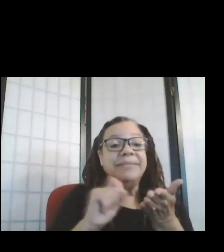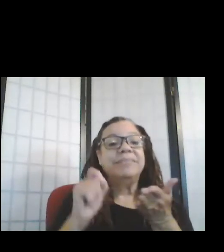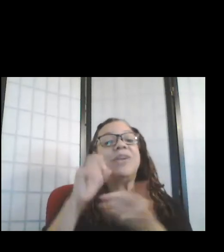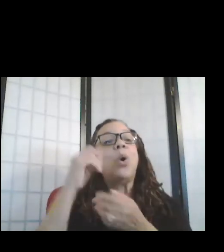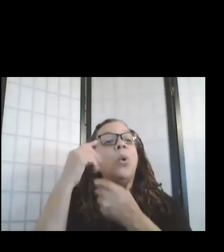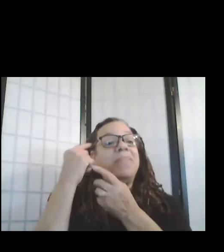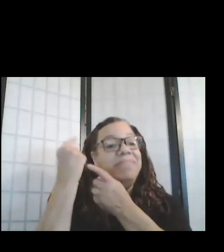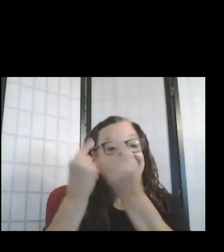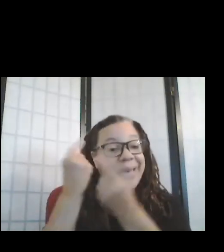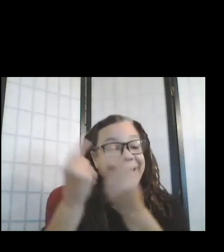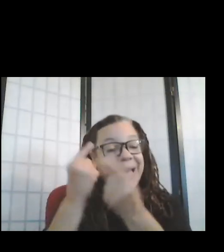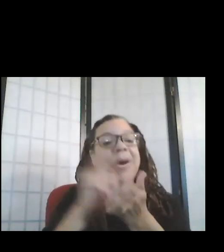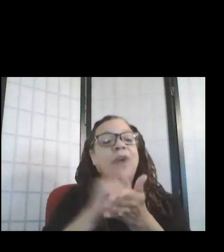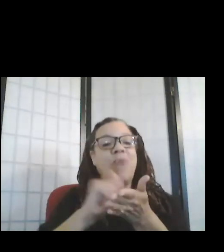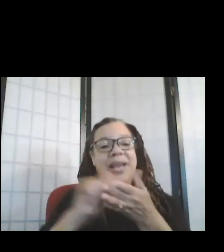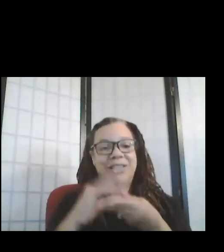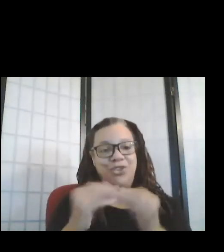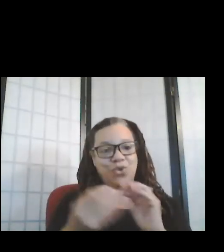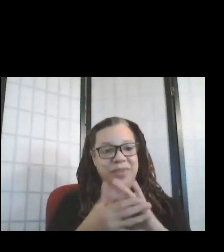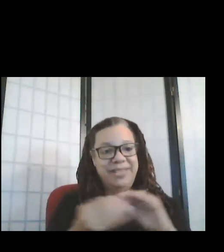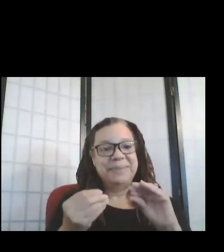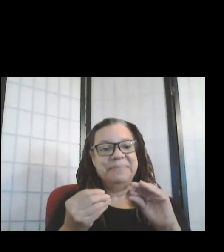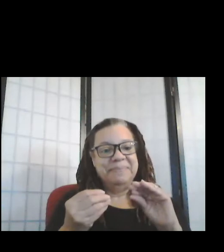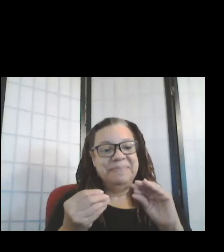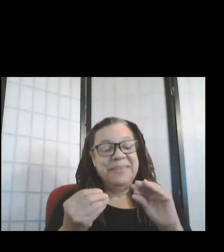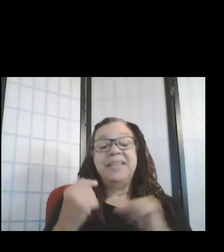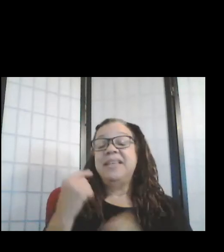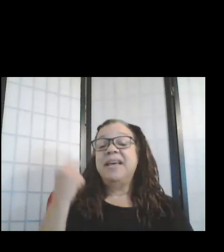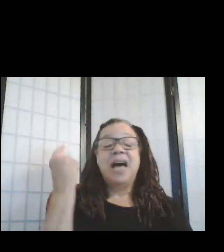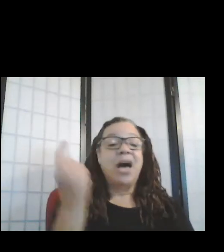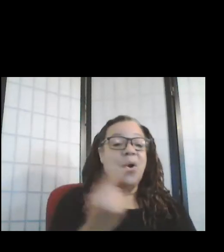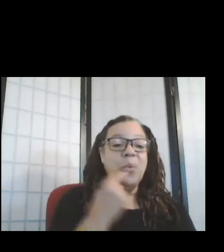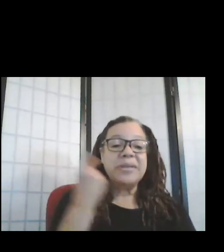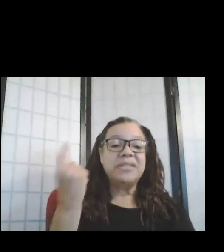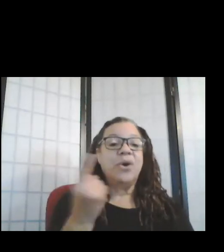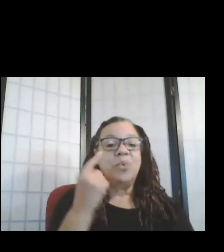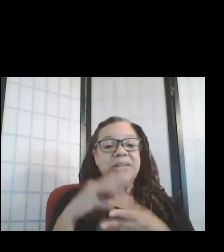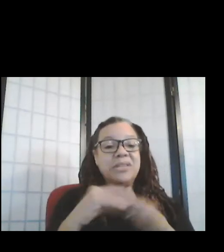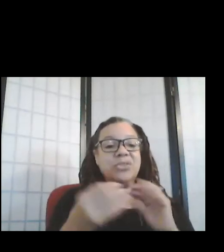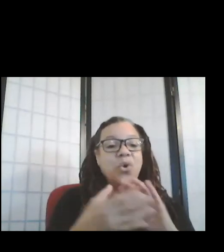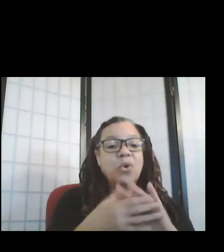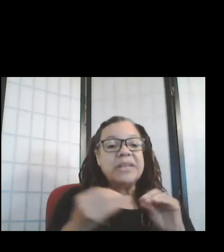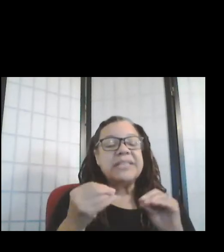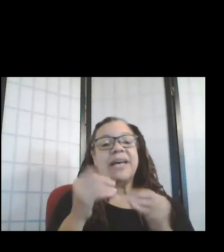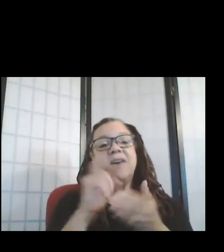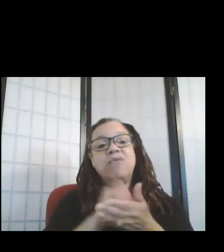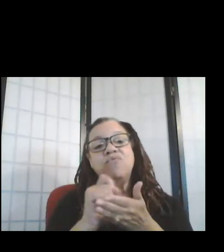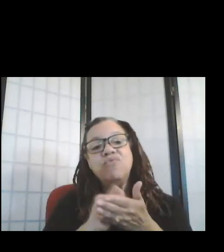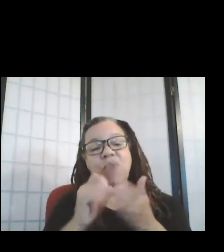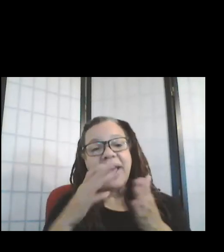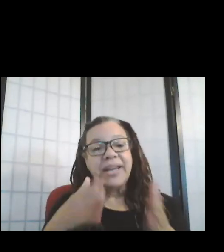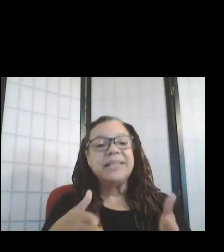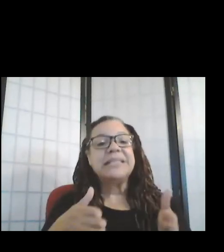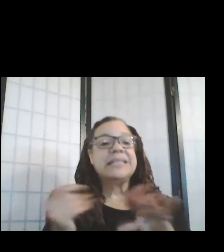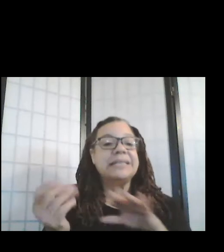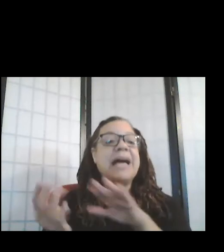around writing stories. And in the early days, they were always stories of writers. I was